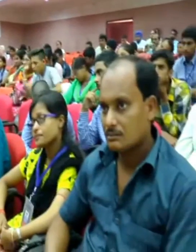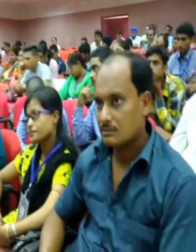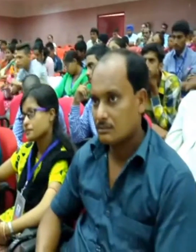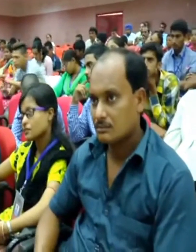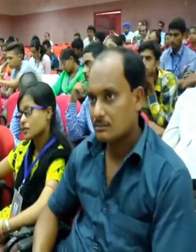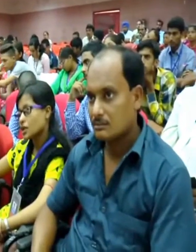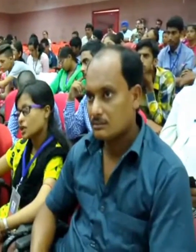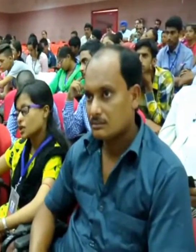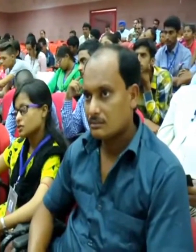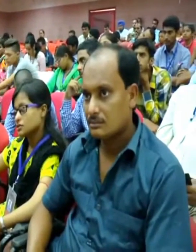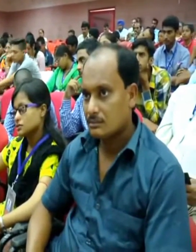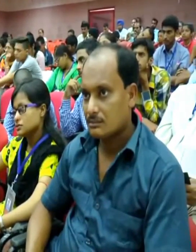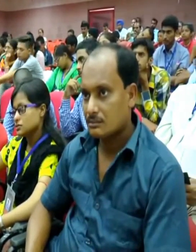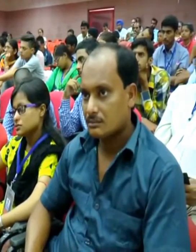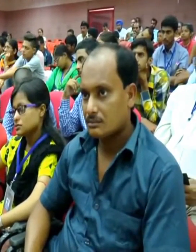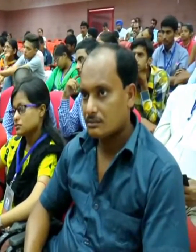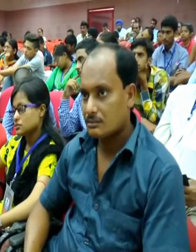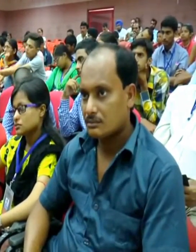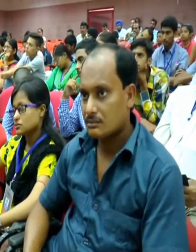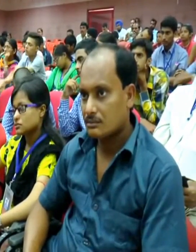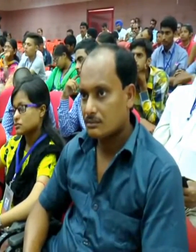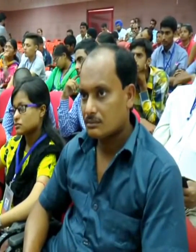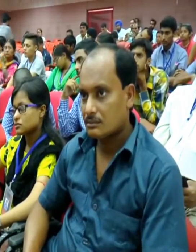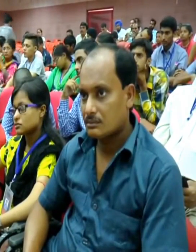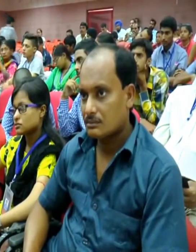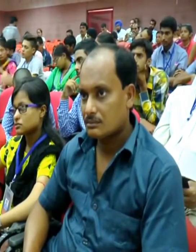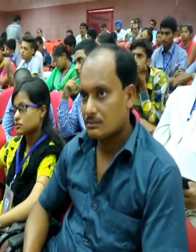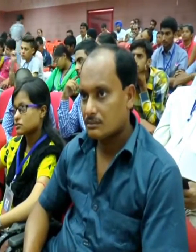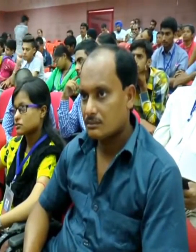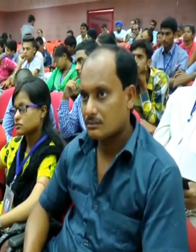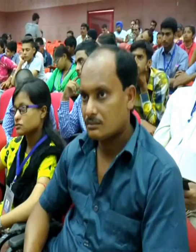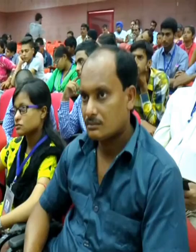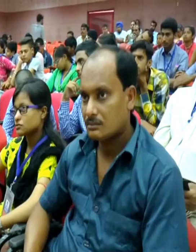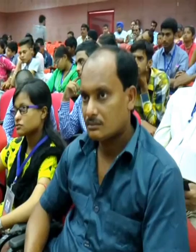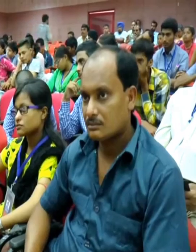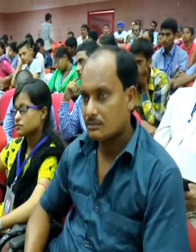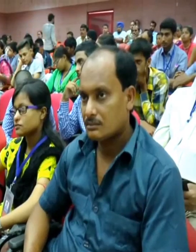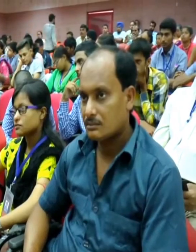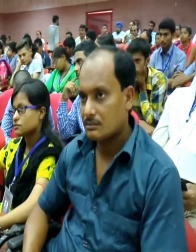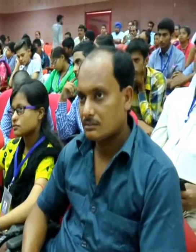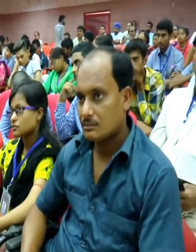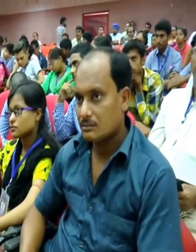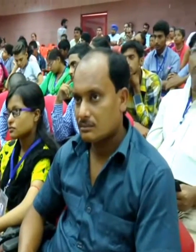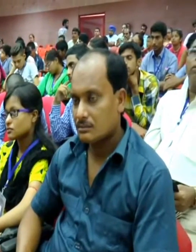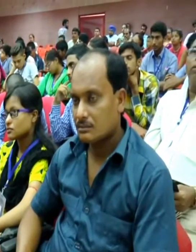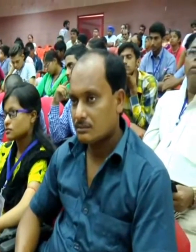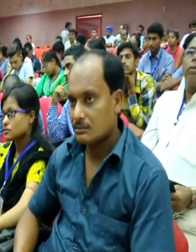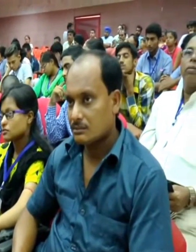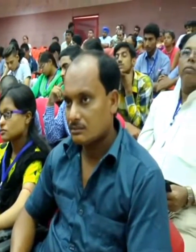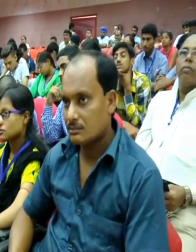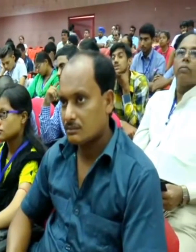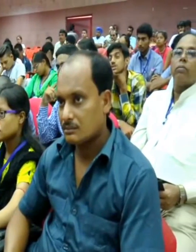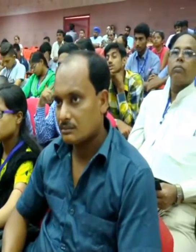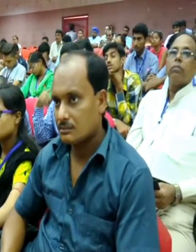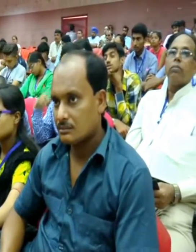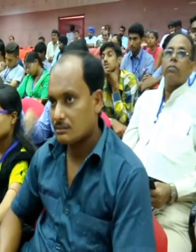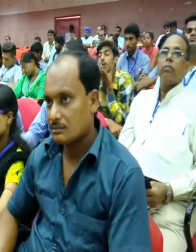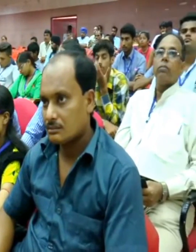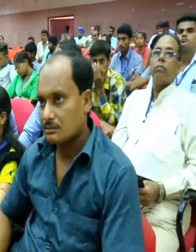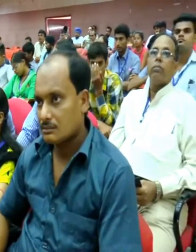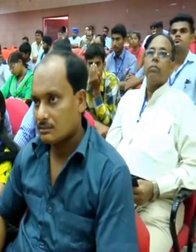technical papers, judges, all these people. So some of the names I have in my hand. This year